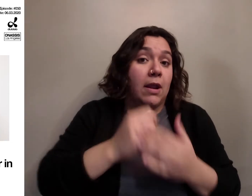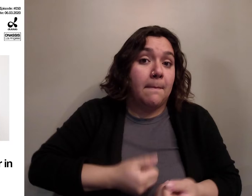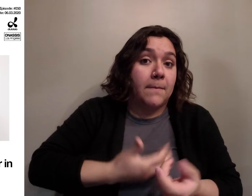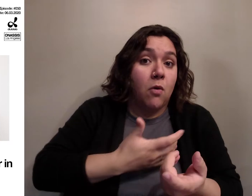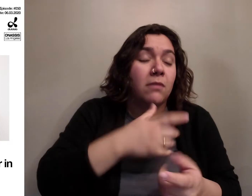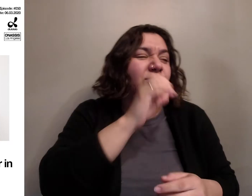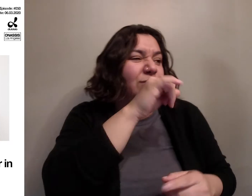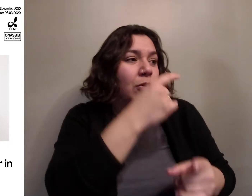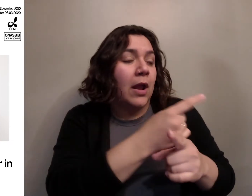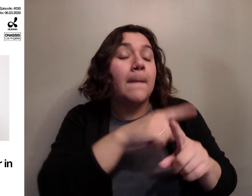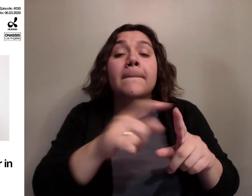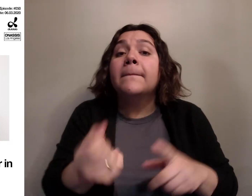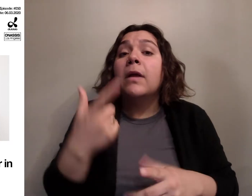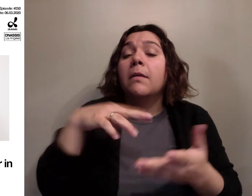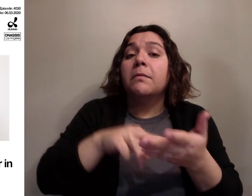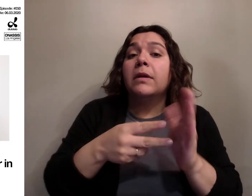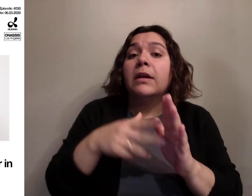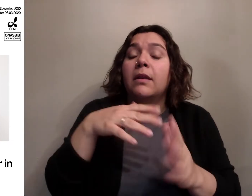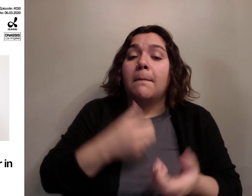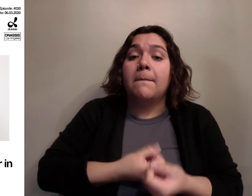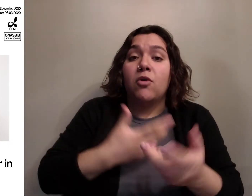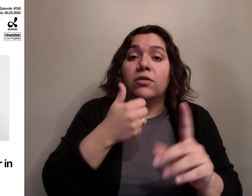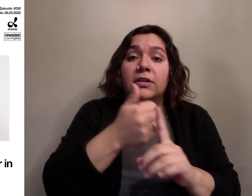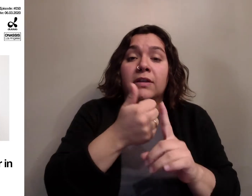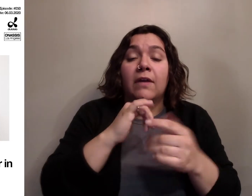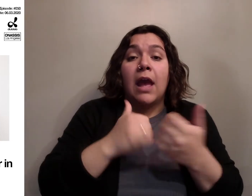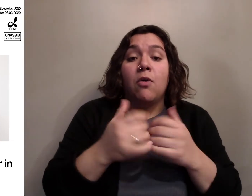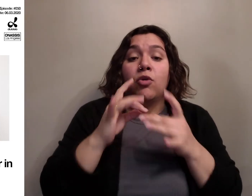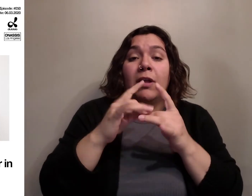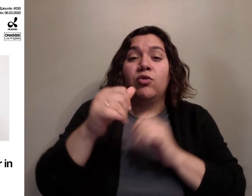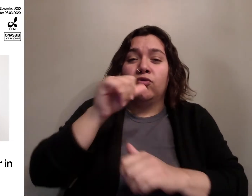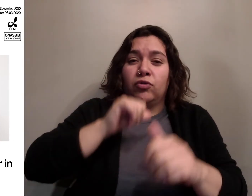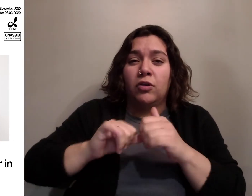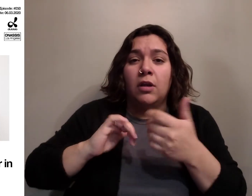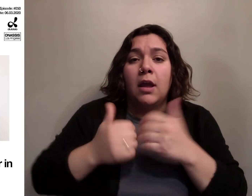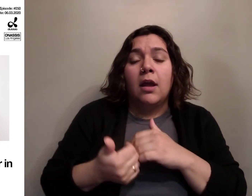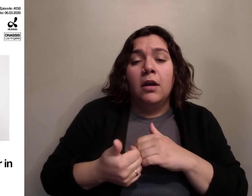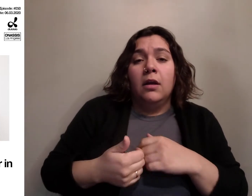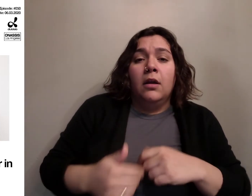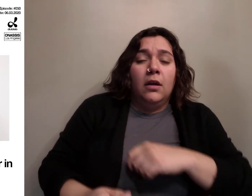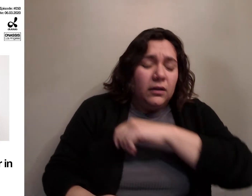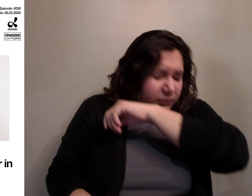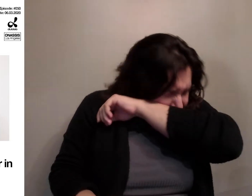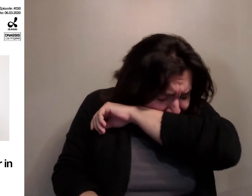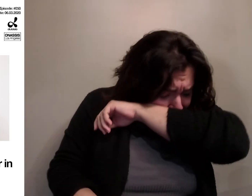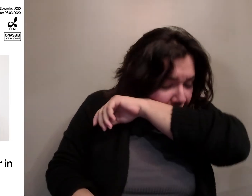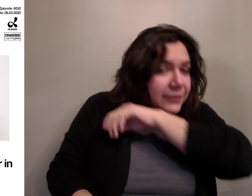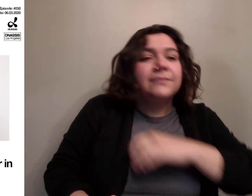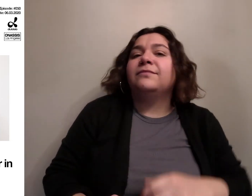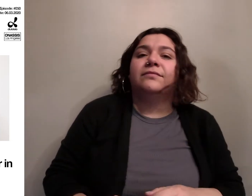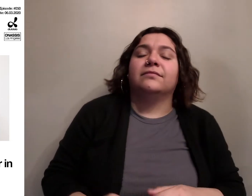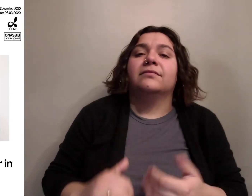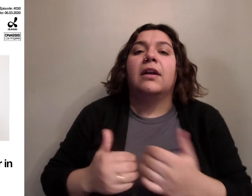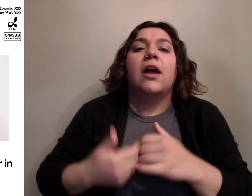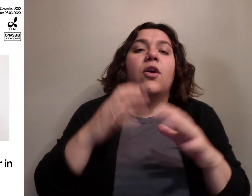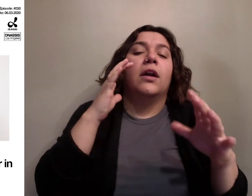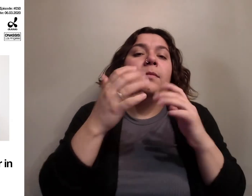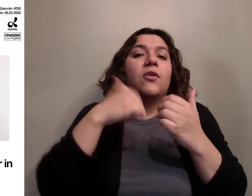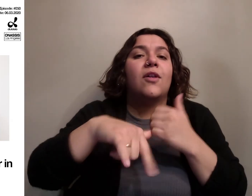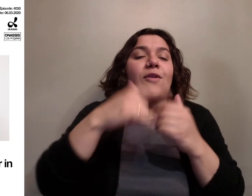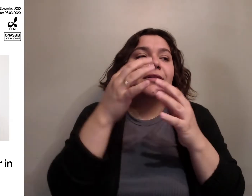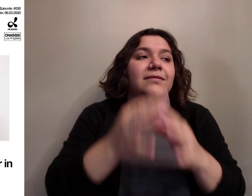by yourself in a cabin and write a poem, but that poetry is about how we relate to one another and how